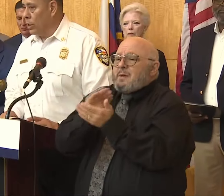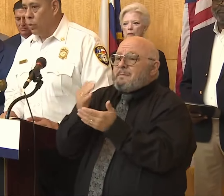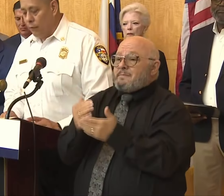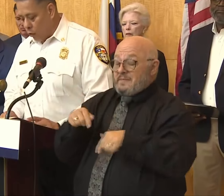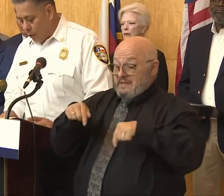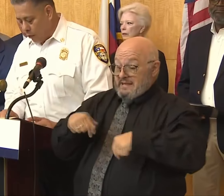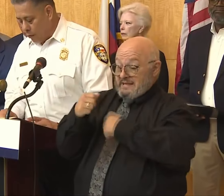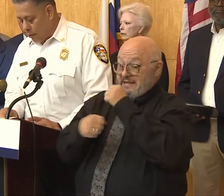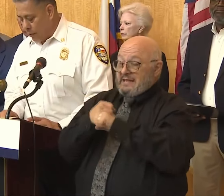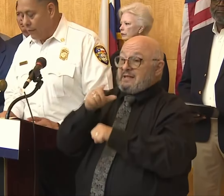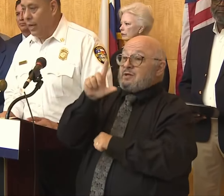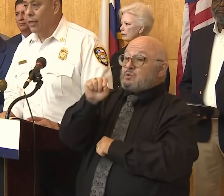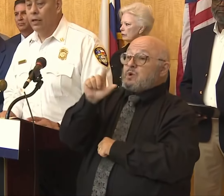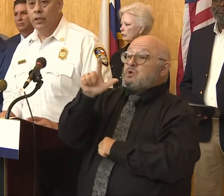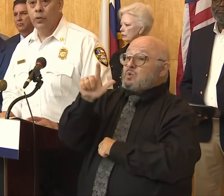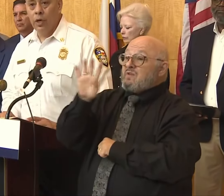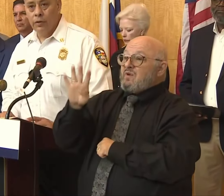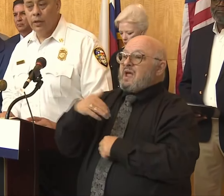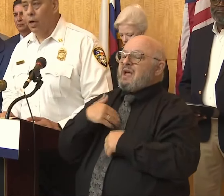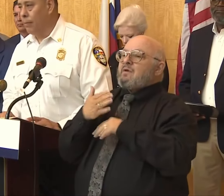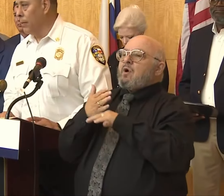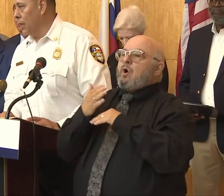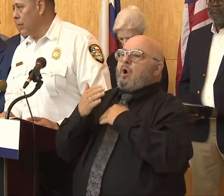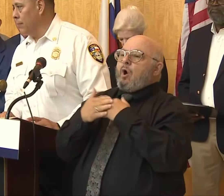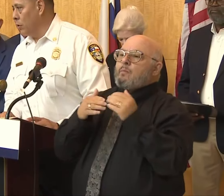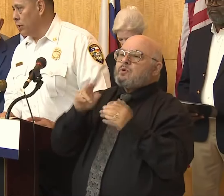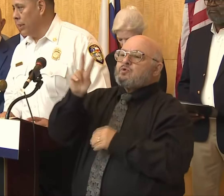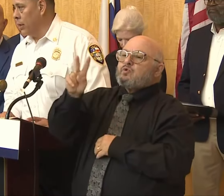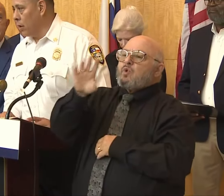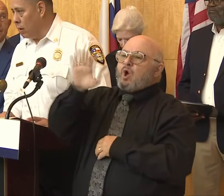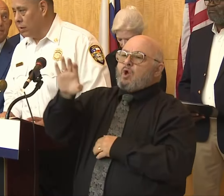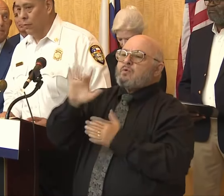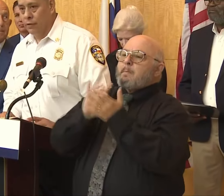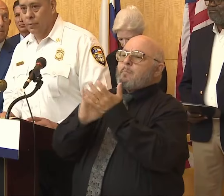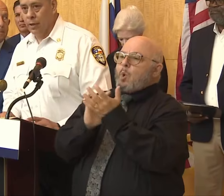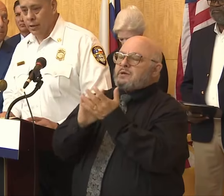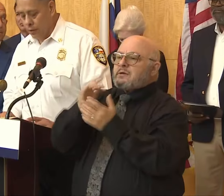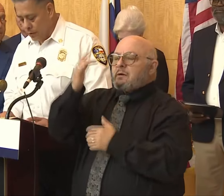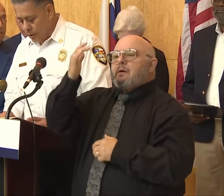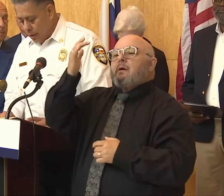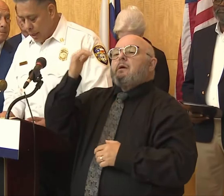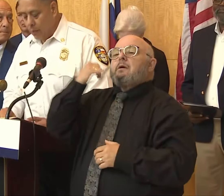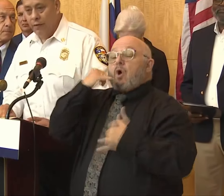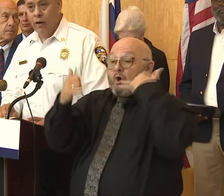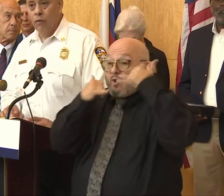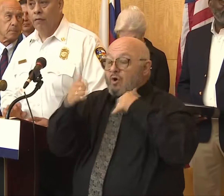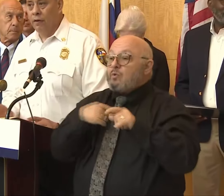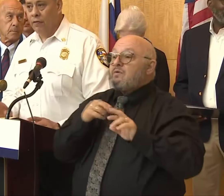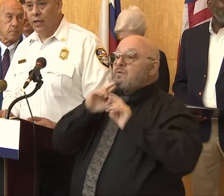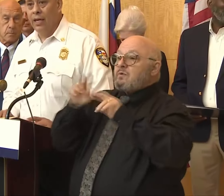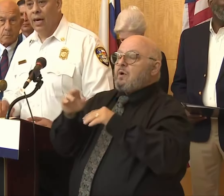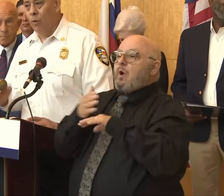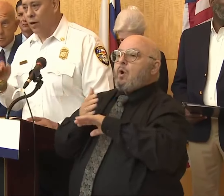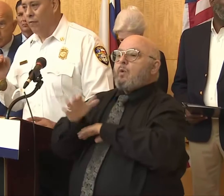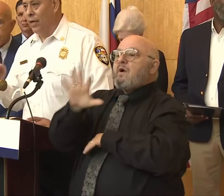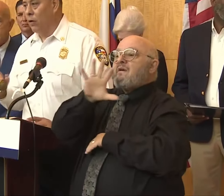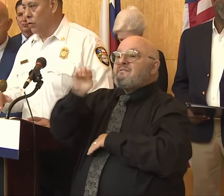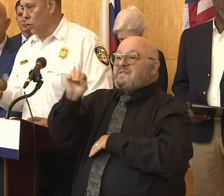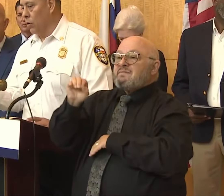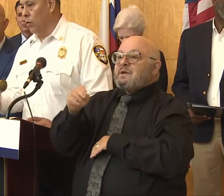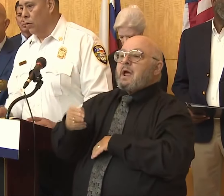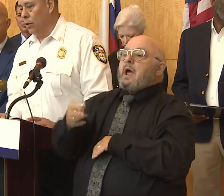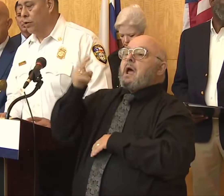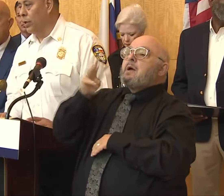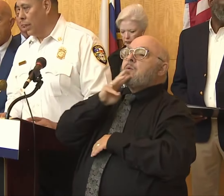in 2024, we've had nearly 200 carbon monoxide poisoning calls that we responded to. And we've had over 50 high water